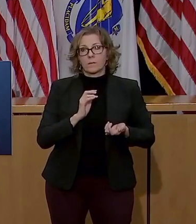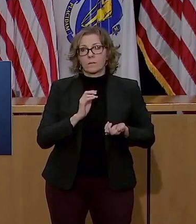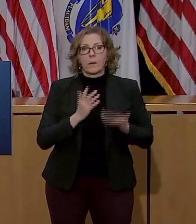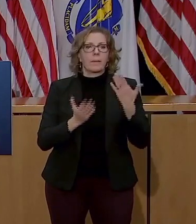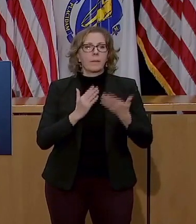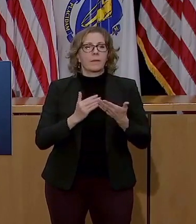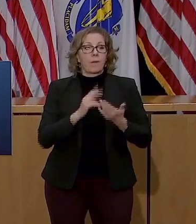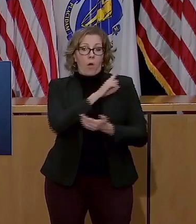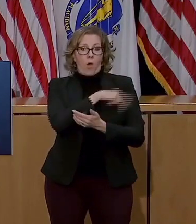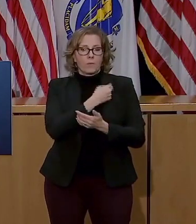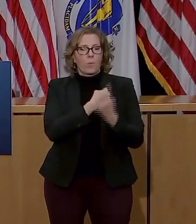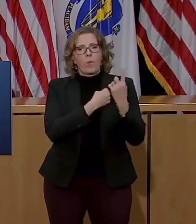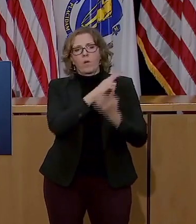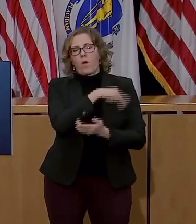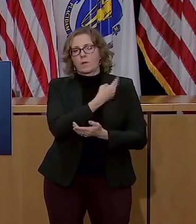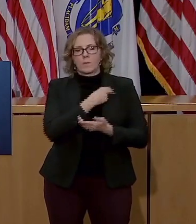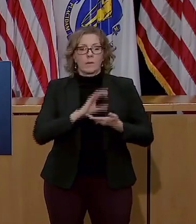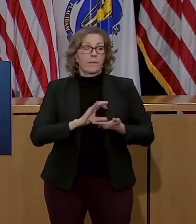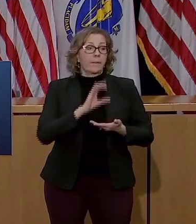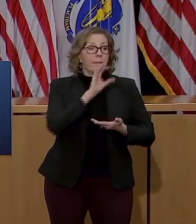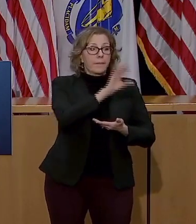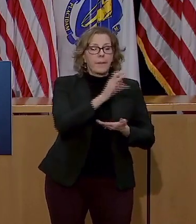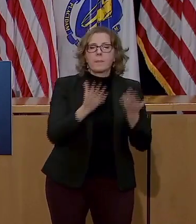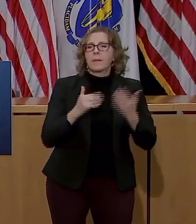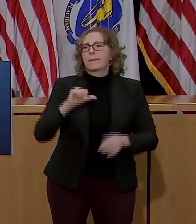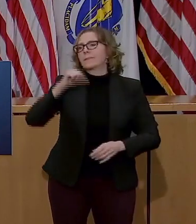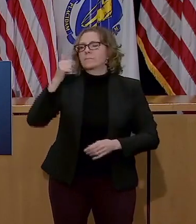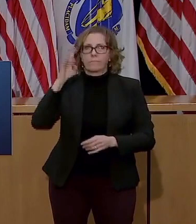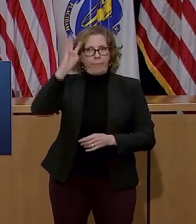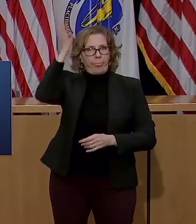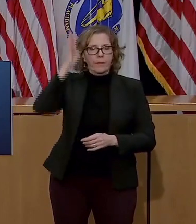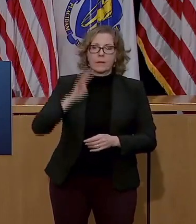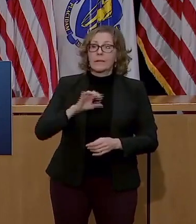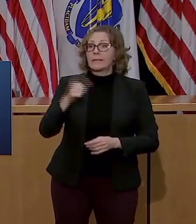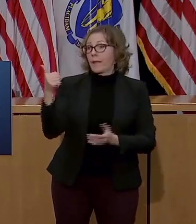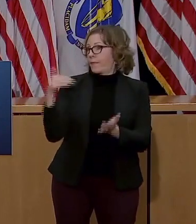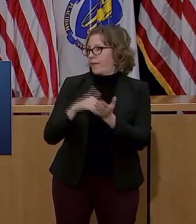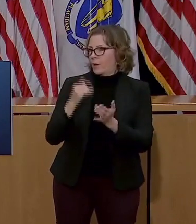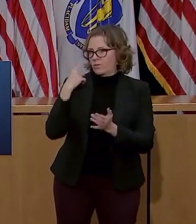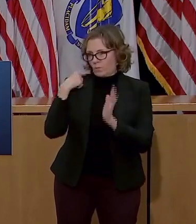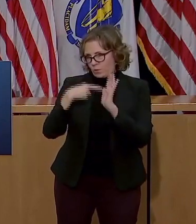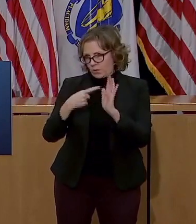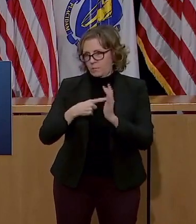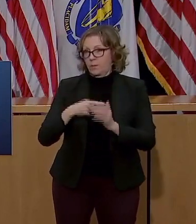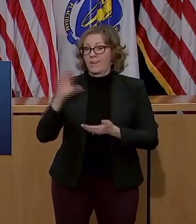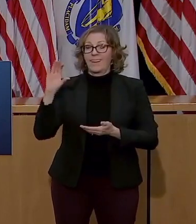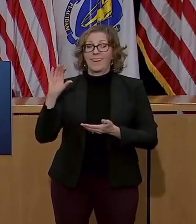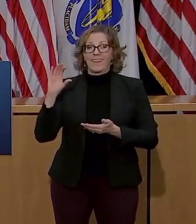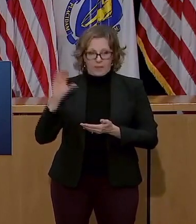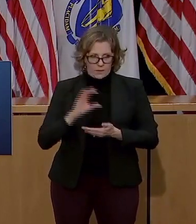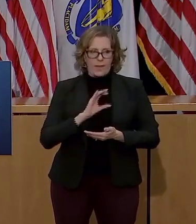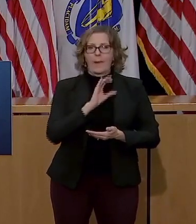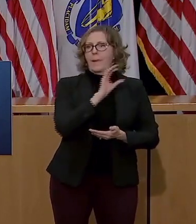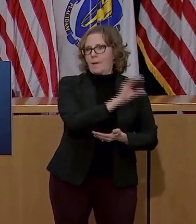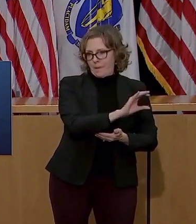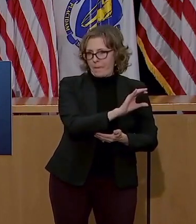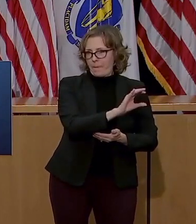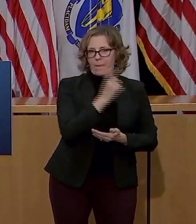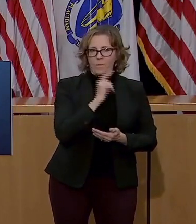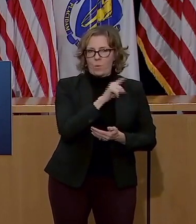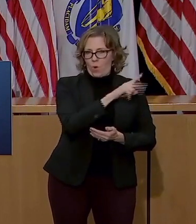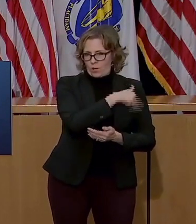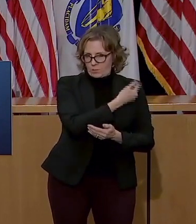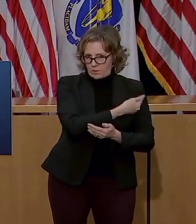Hospital X was for, say, 10,000, I'm just making up these numbers, right, 10,000. So we put that allocation in. And if it